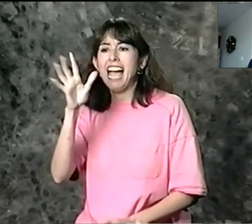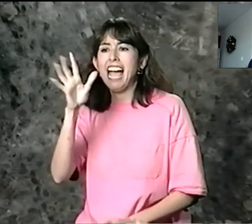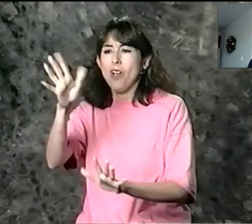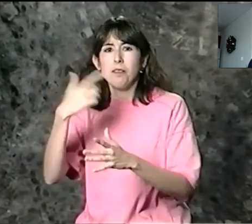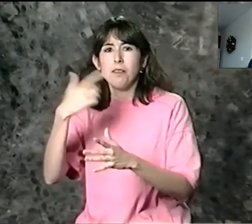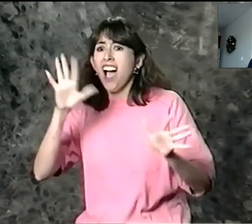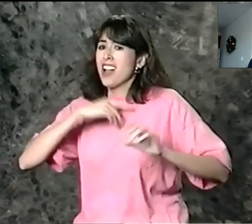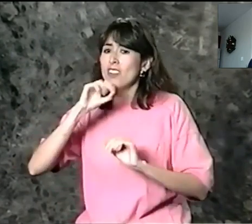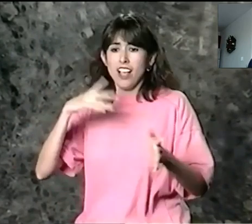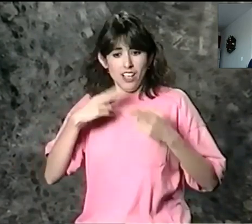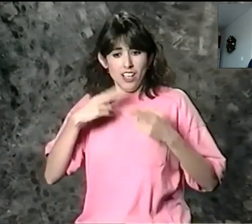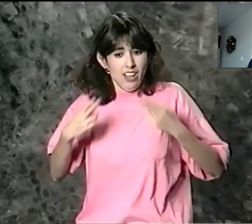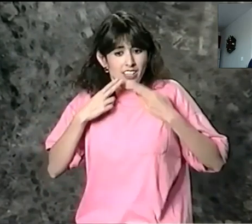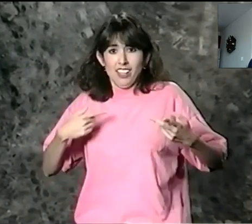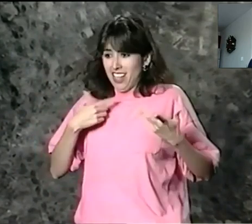and ask, "What are you doing here?"